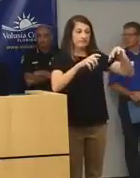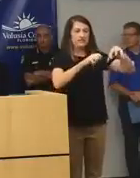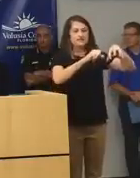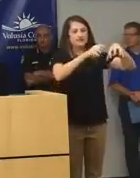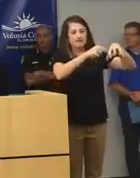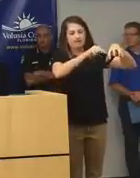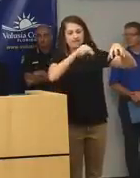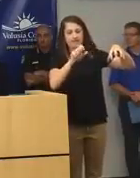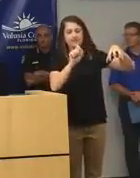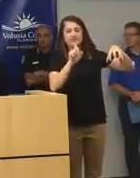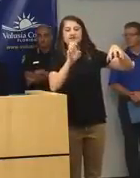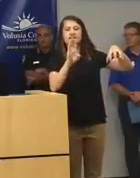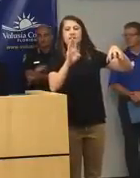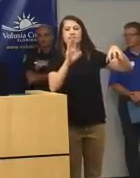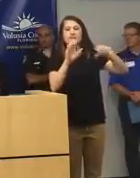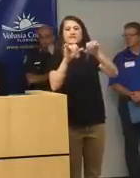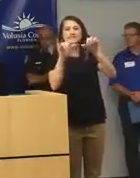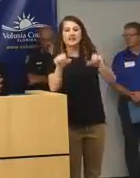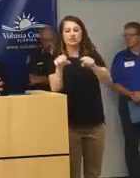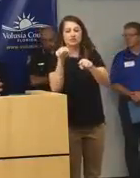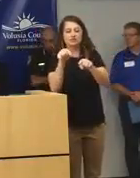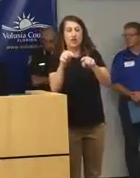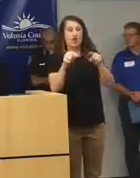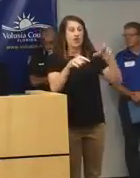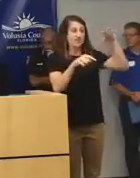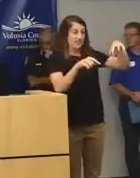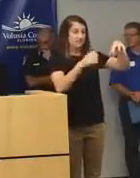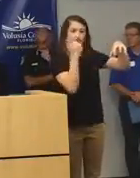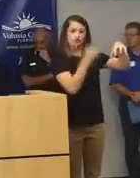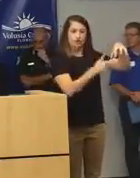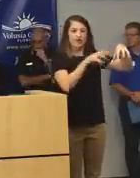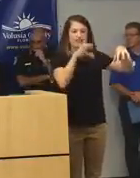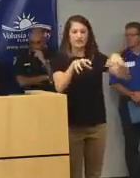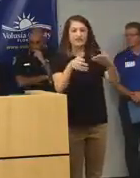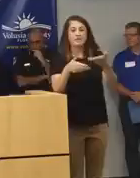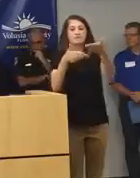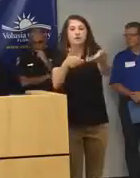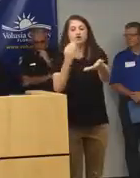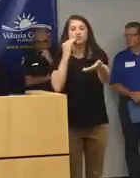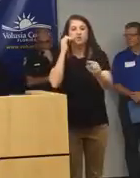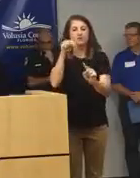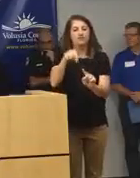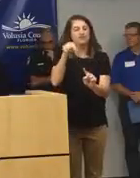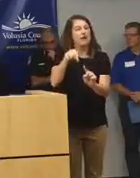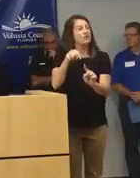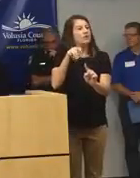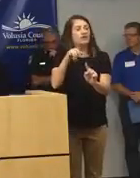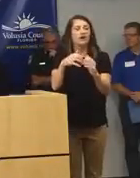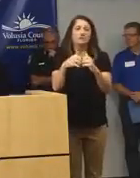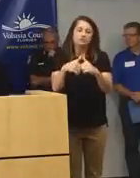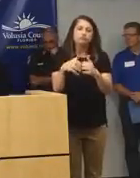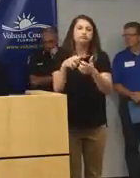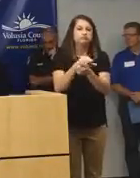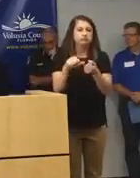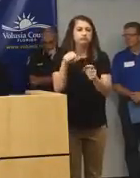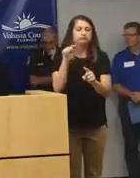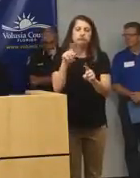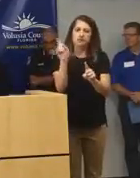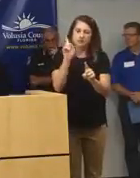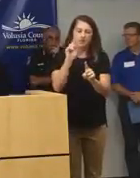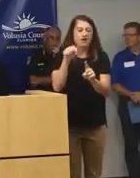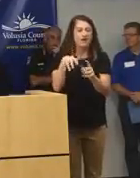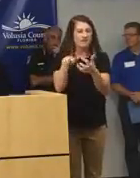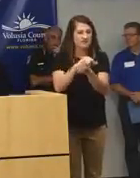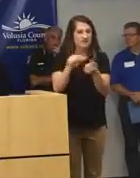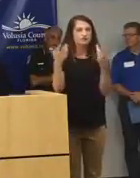hit. Those that take the load to the houses, that's the backbone of our system, we think, and that's where the